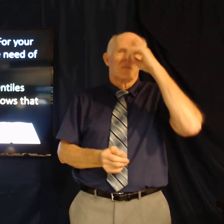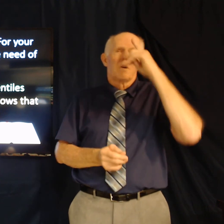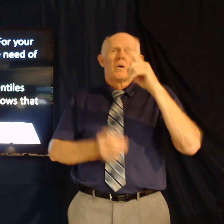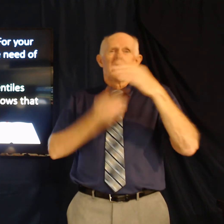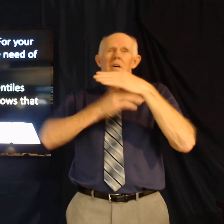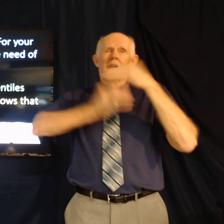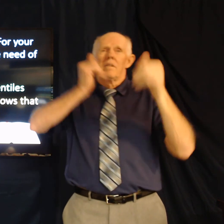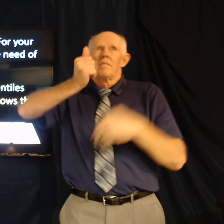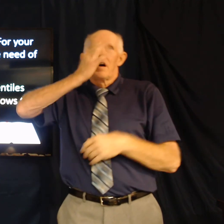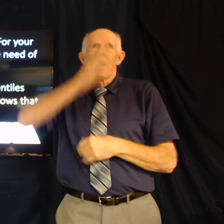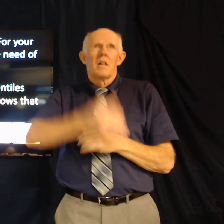We seek